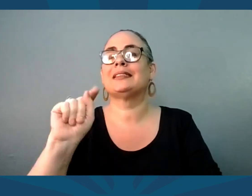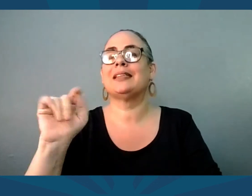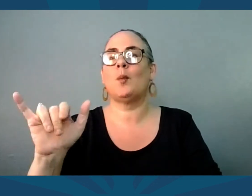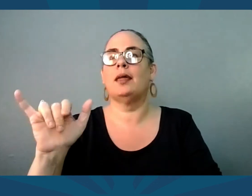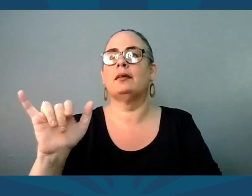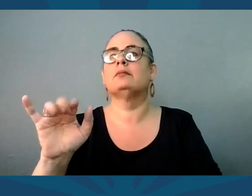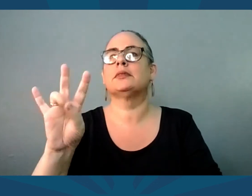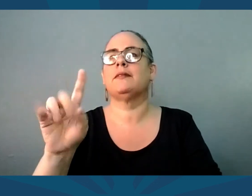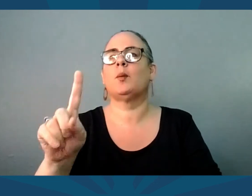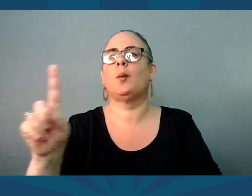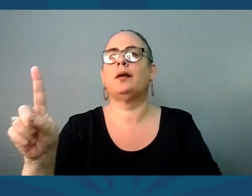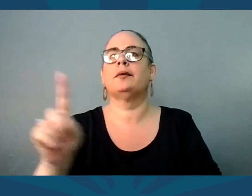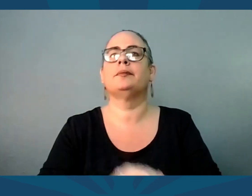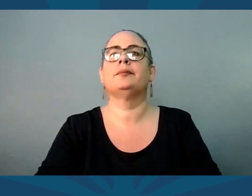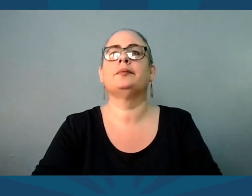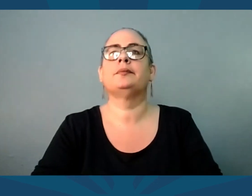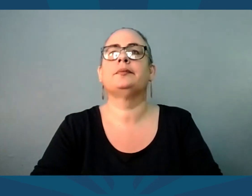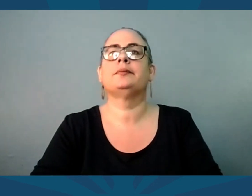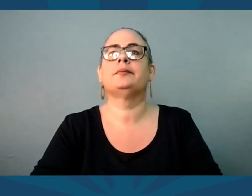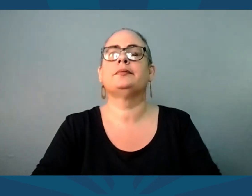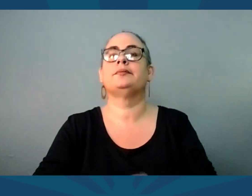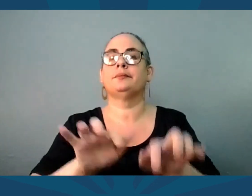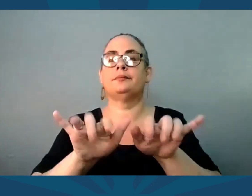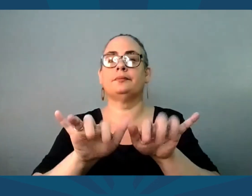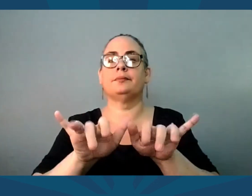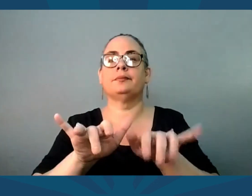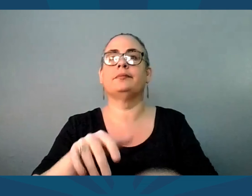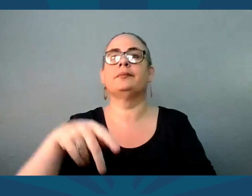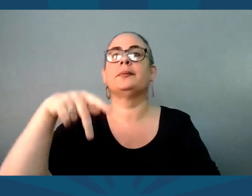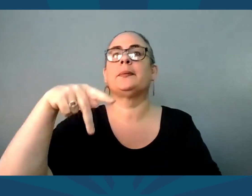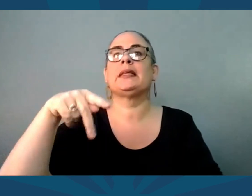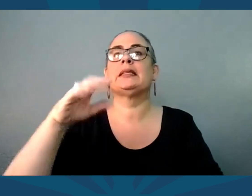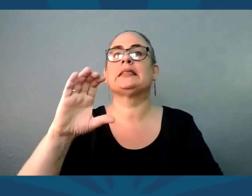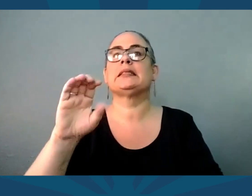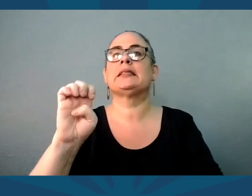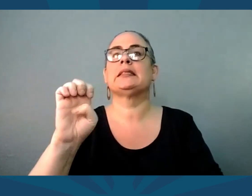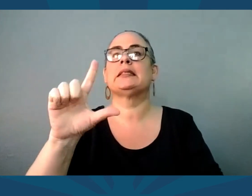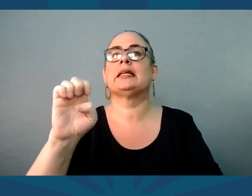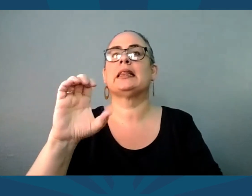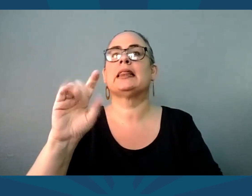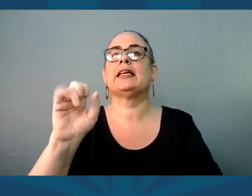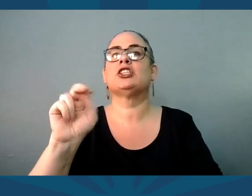520-866-7550. TTY 711.